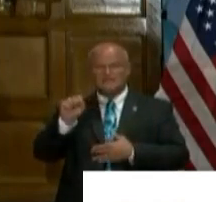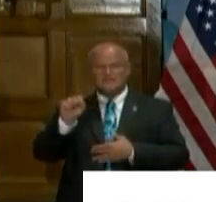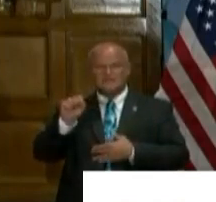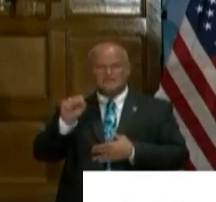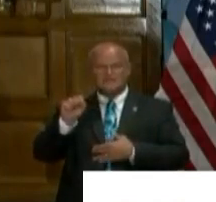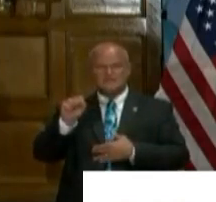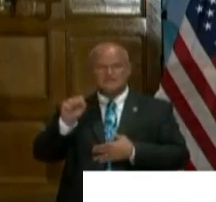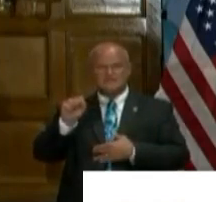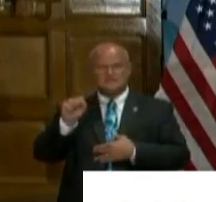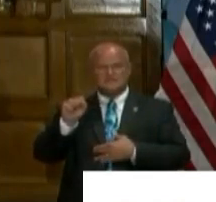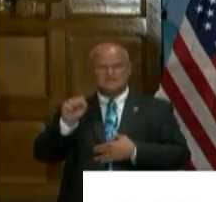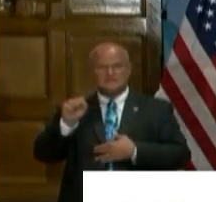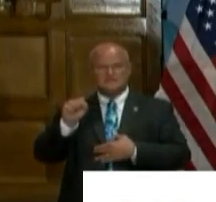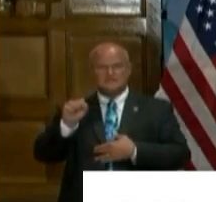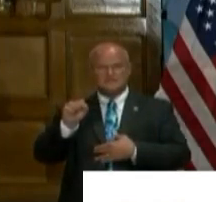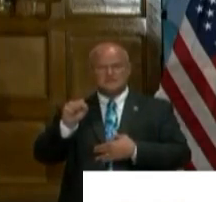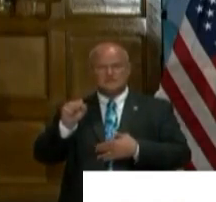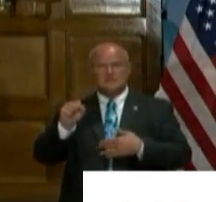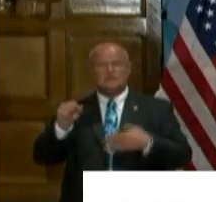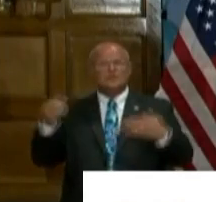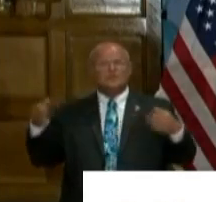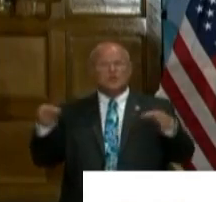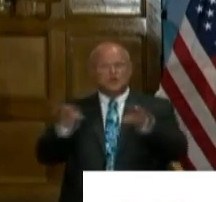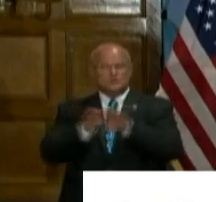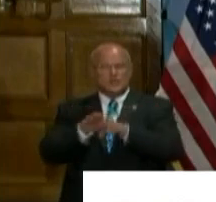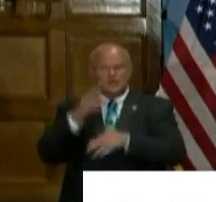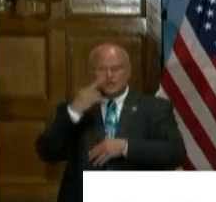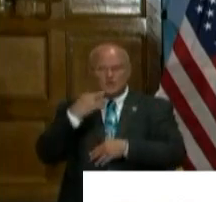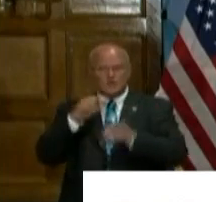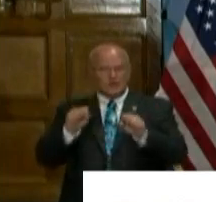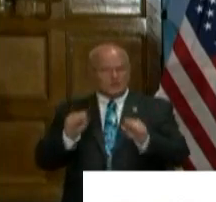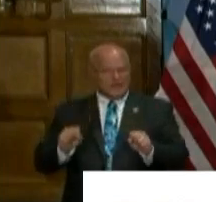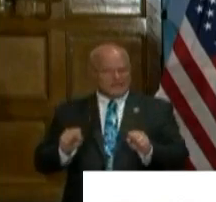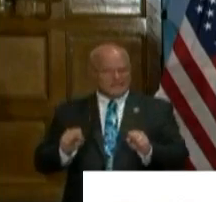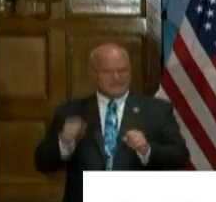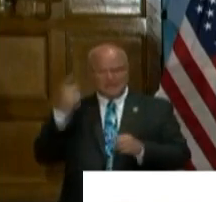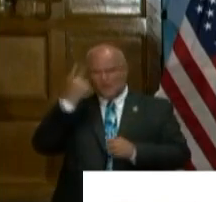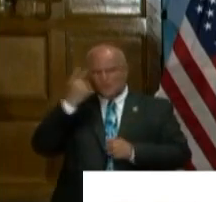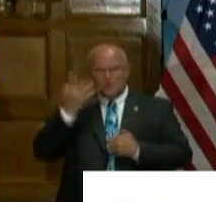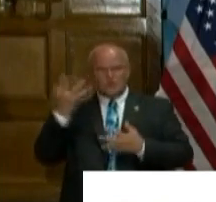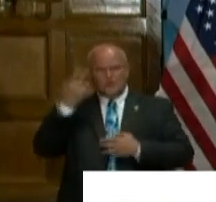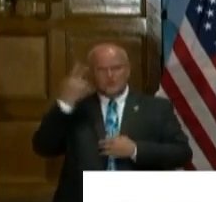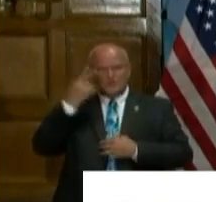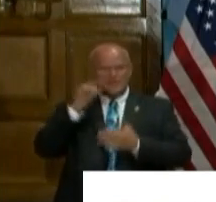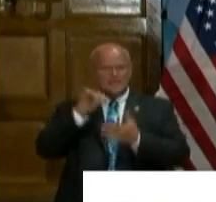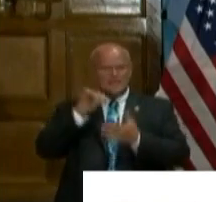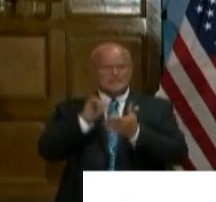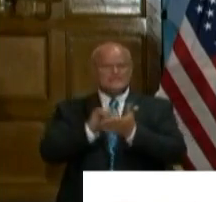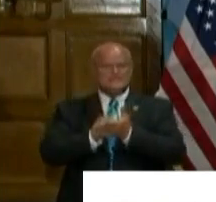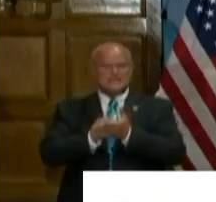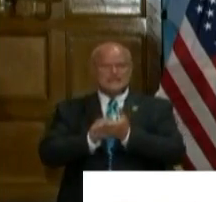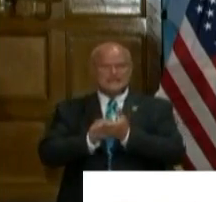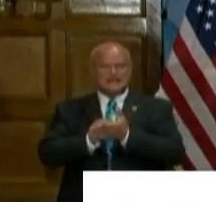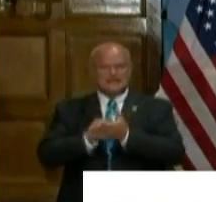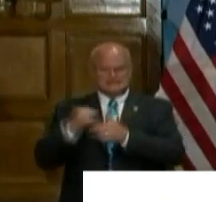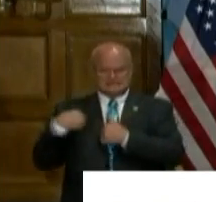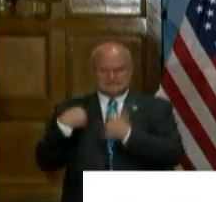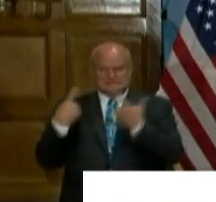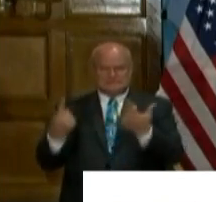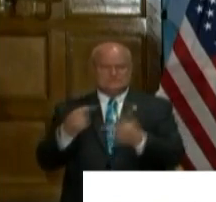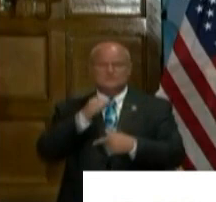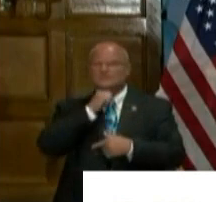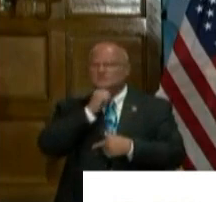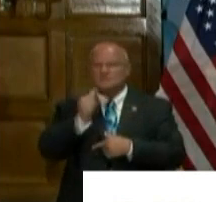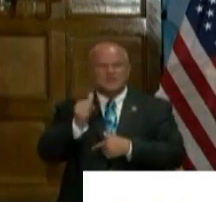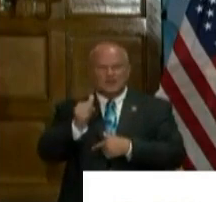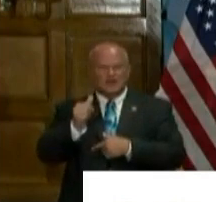gyms and limit restaurant capacity even more and things like that. Just wondering what's the reason that to this point you haven't